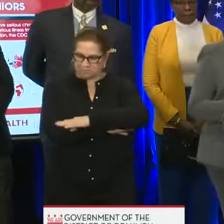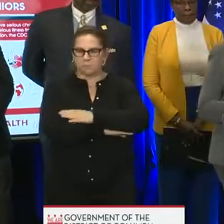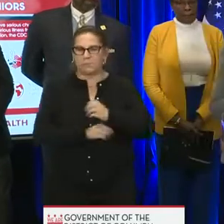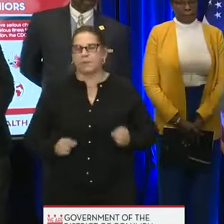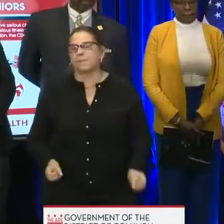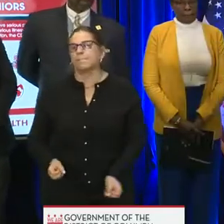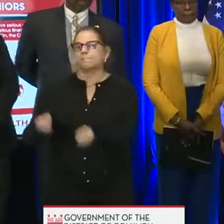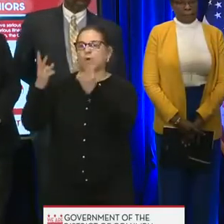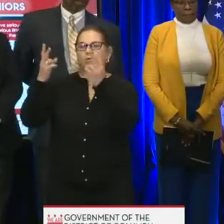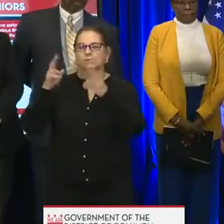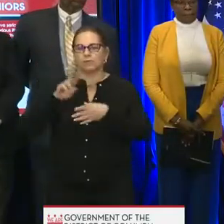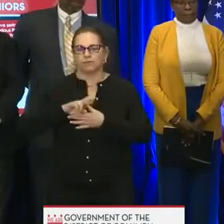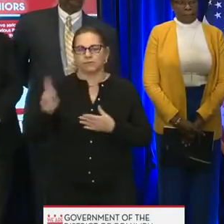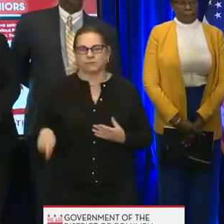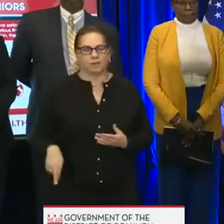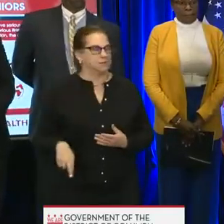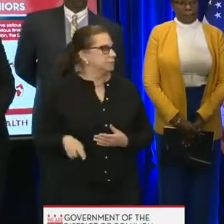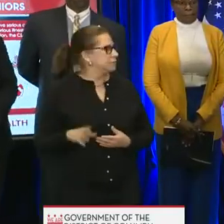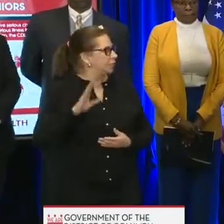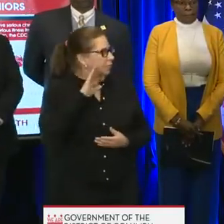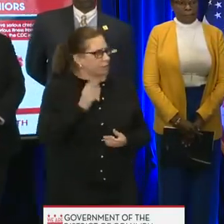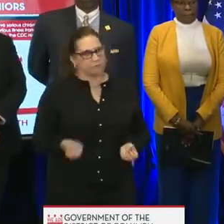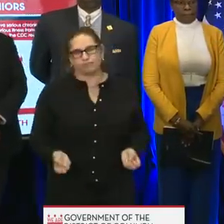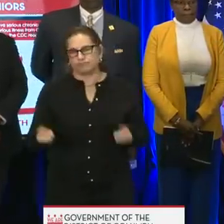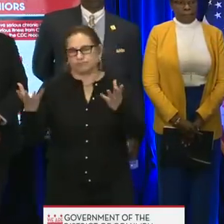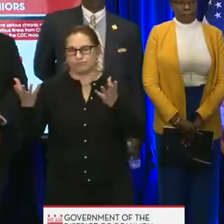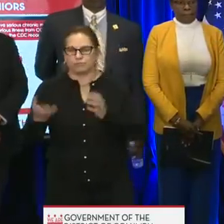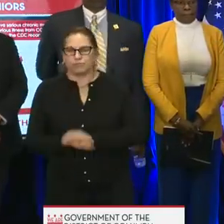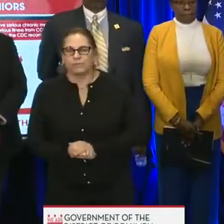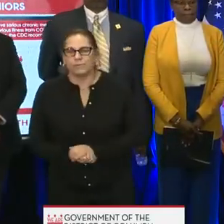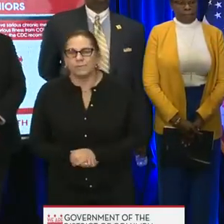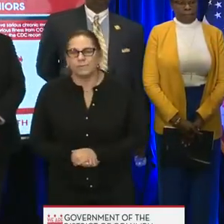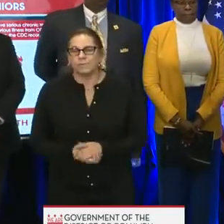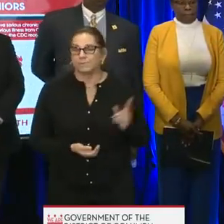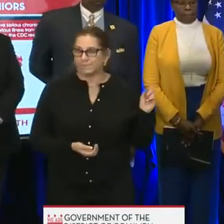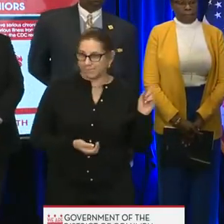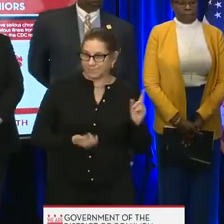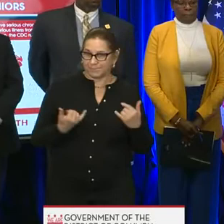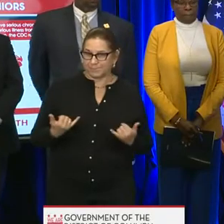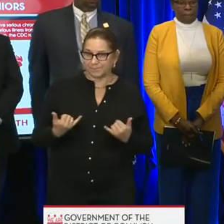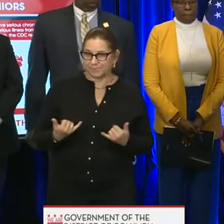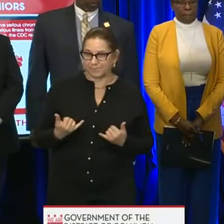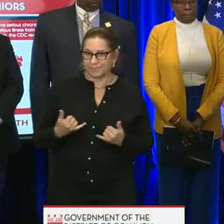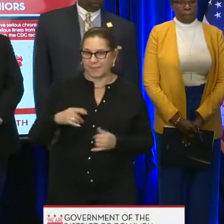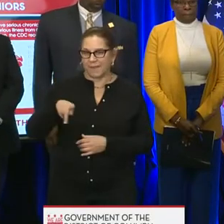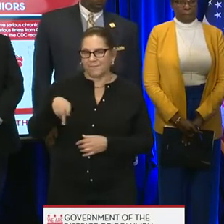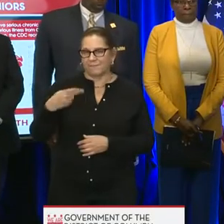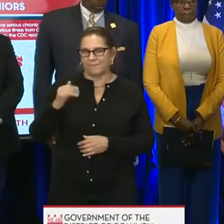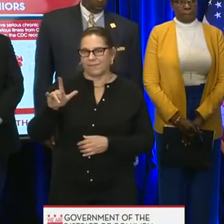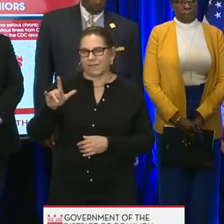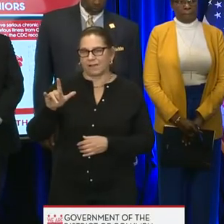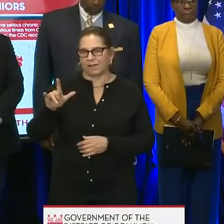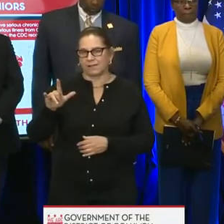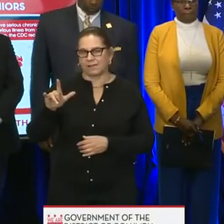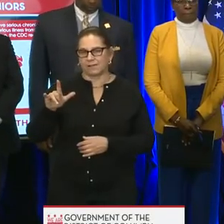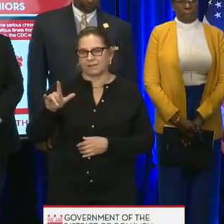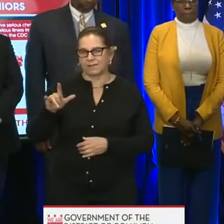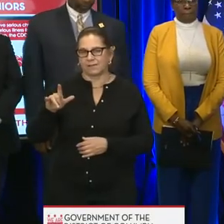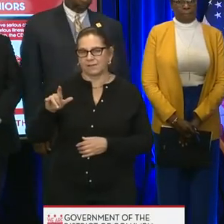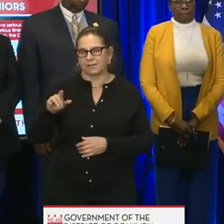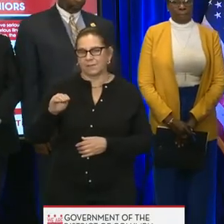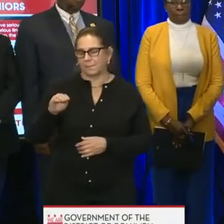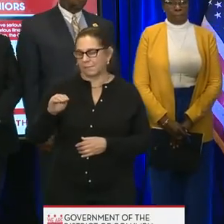I'd like now to introduce Council Chairman Phil Mendelson. We just wrapped with a meeting with members